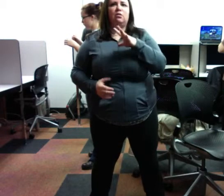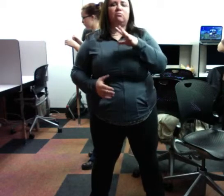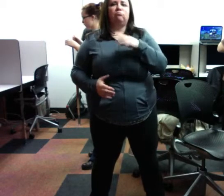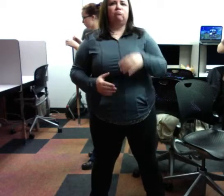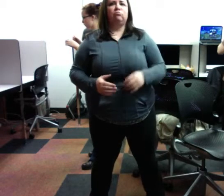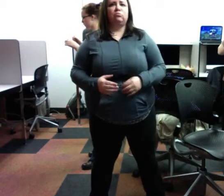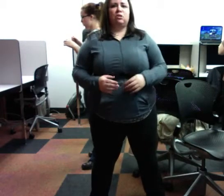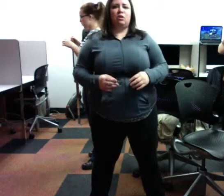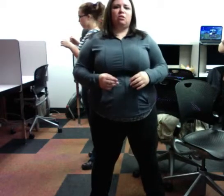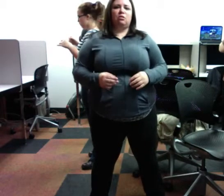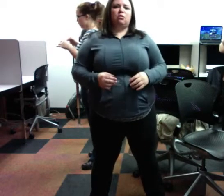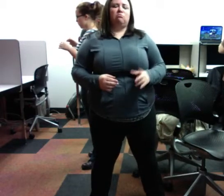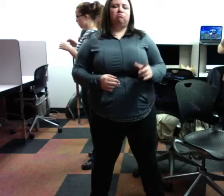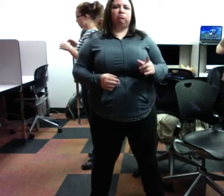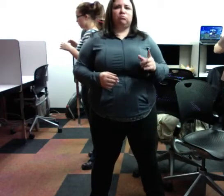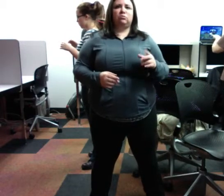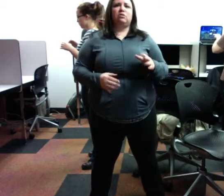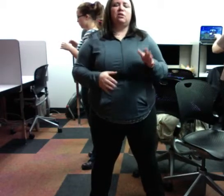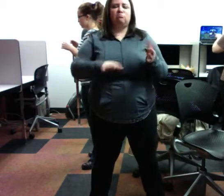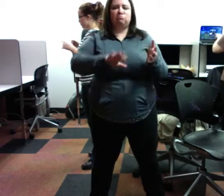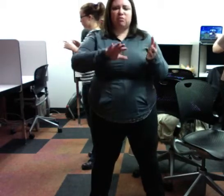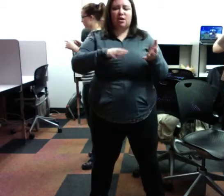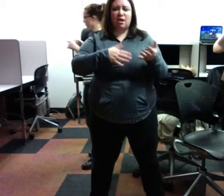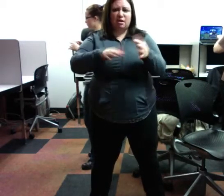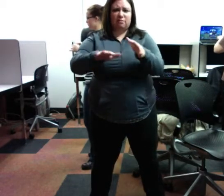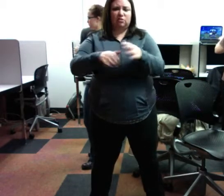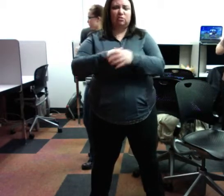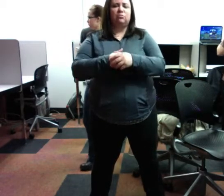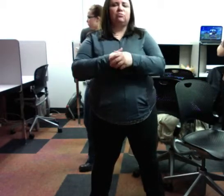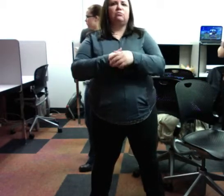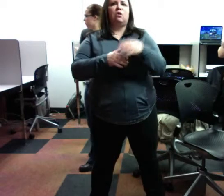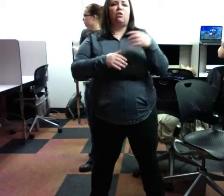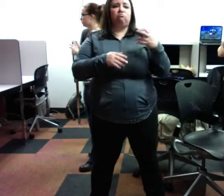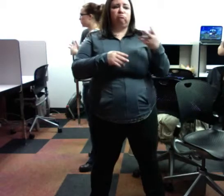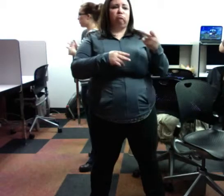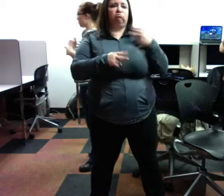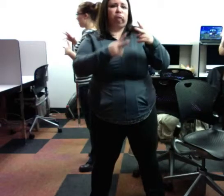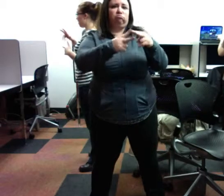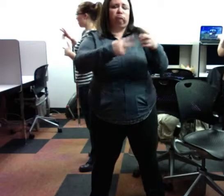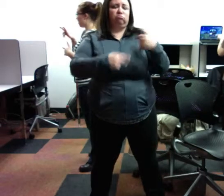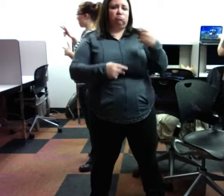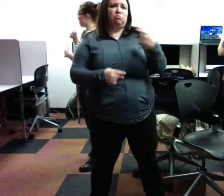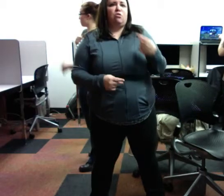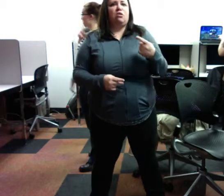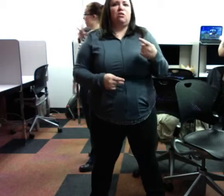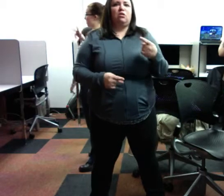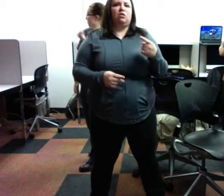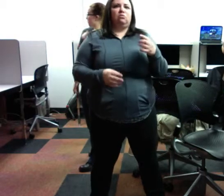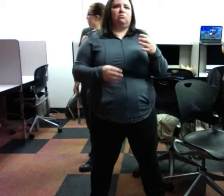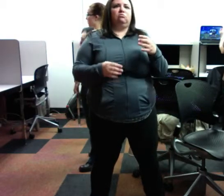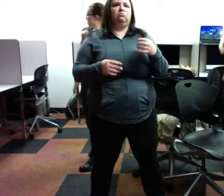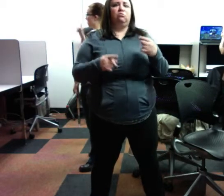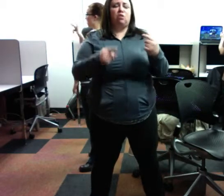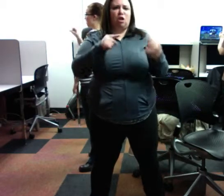we did, our board of directors sided with him. And so at 30, I was out, and very publicly out. What